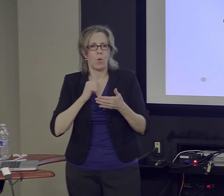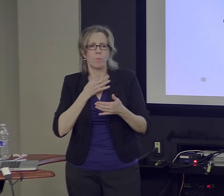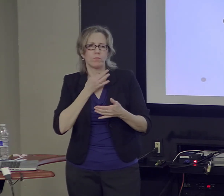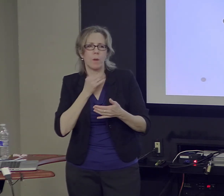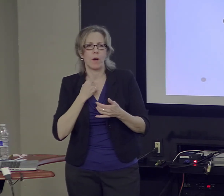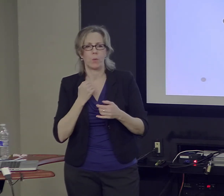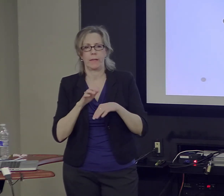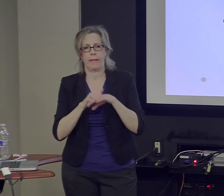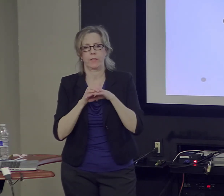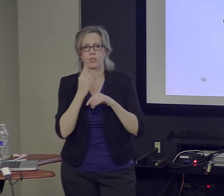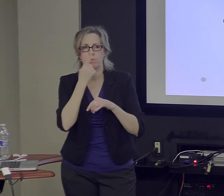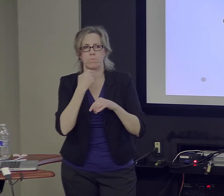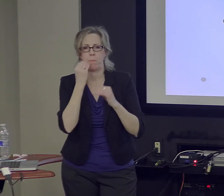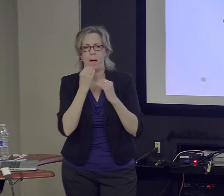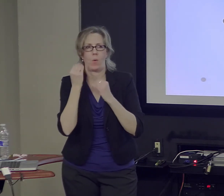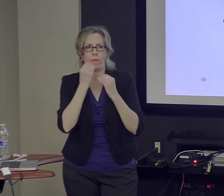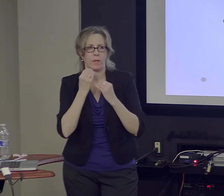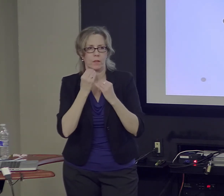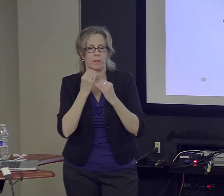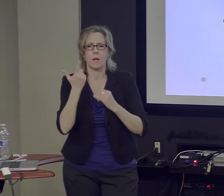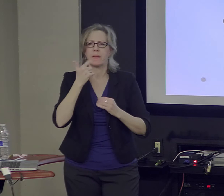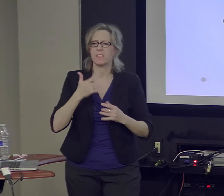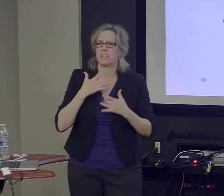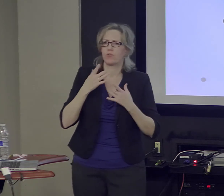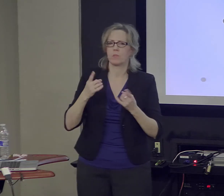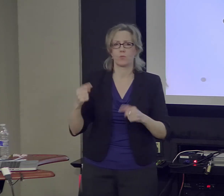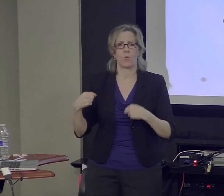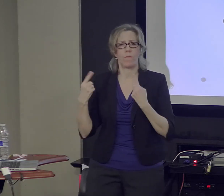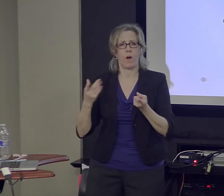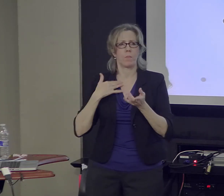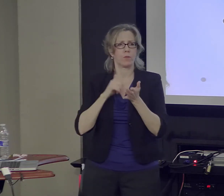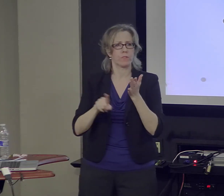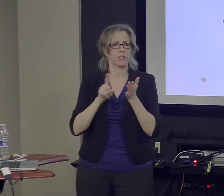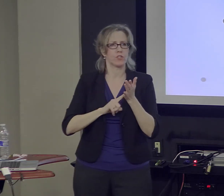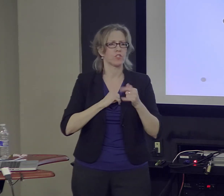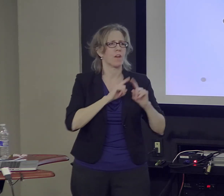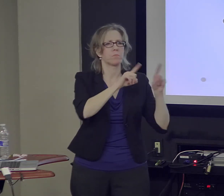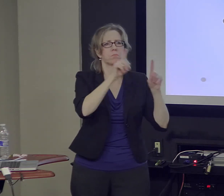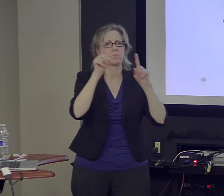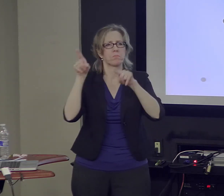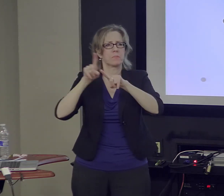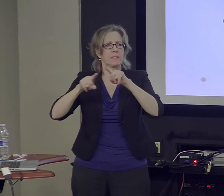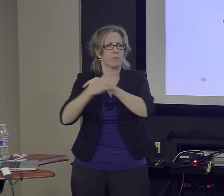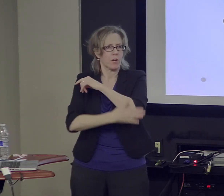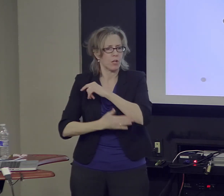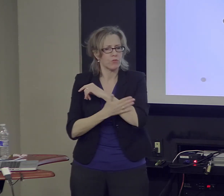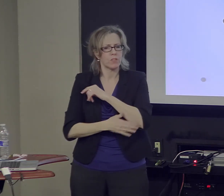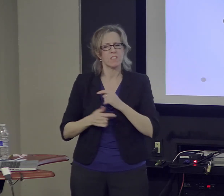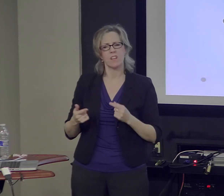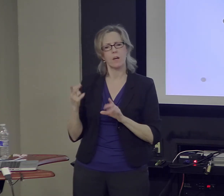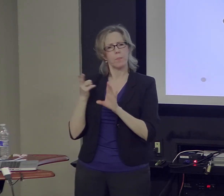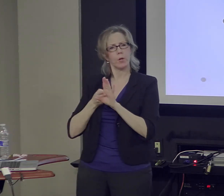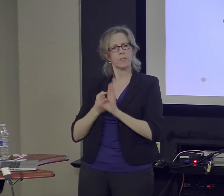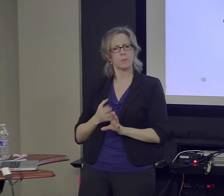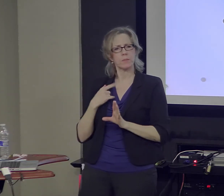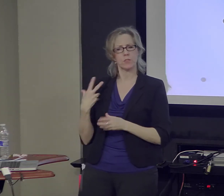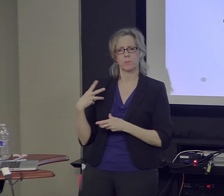I need to finish annotating English movements on the mouth. As I've traveled to